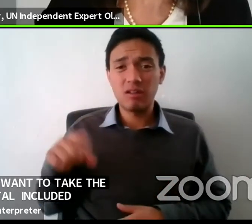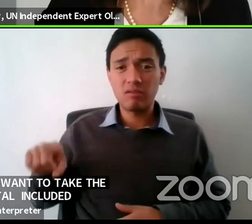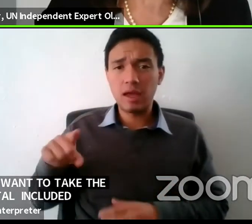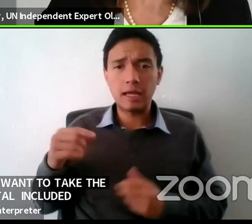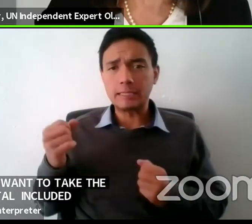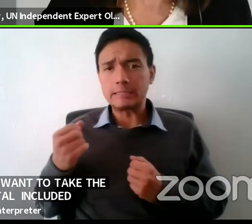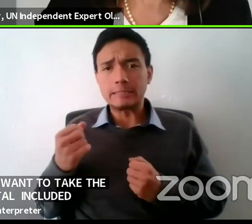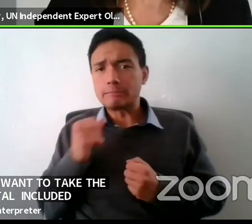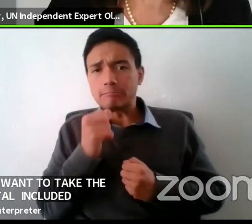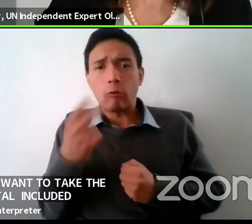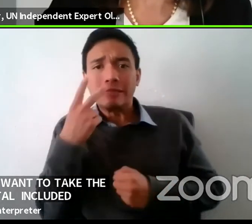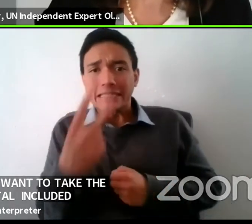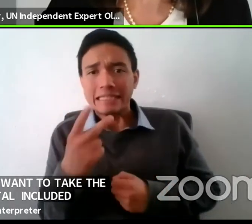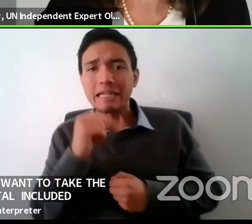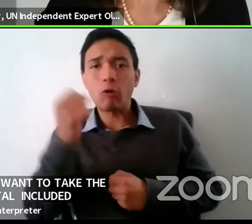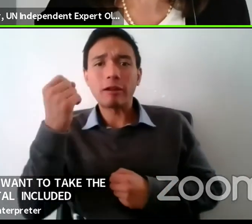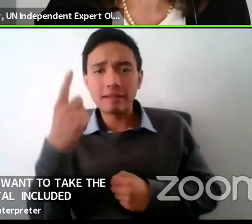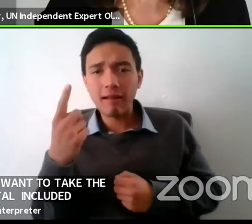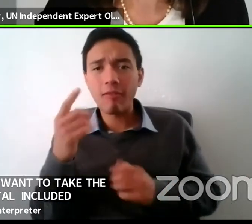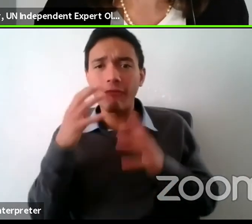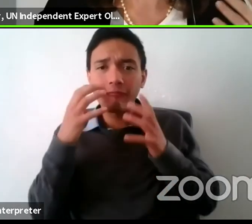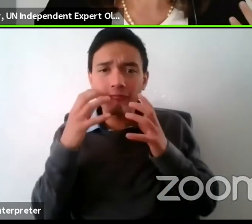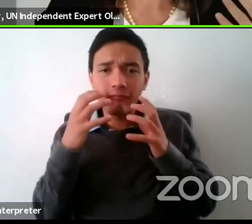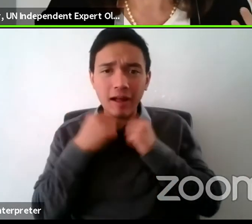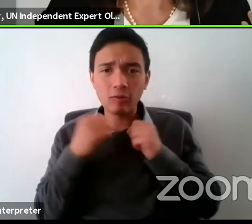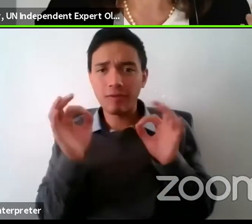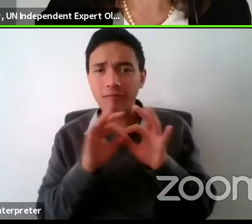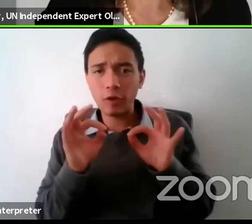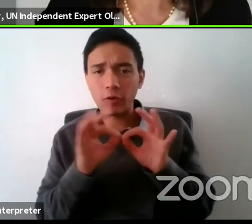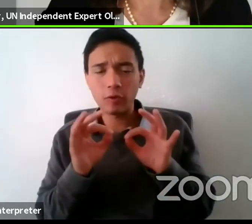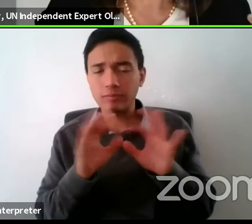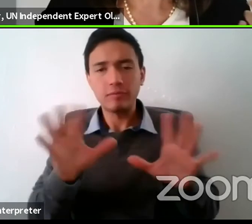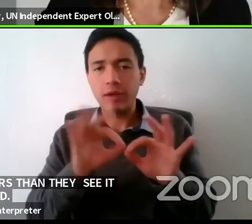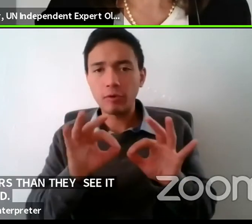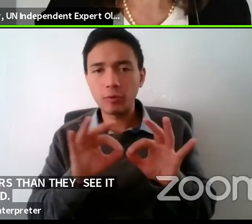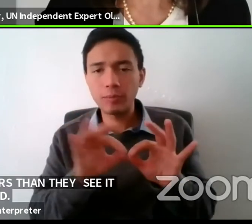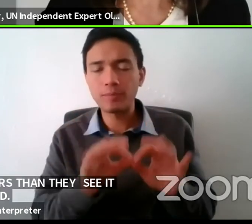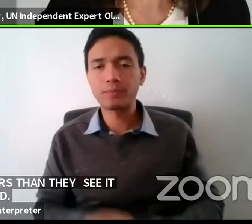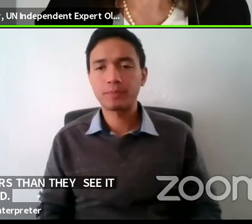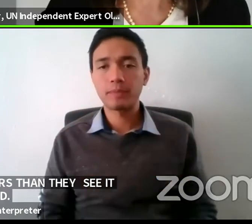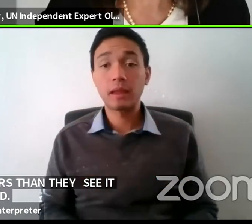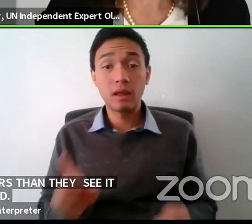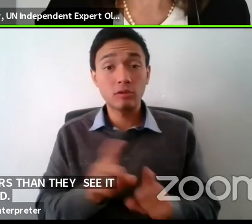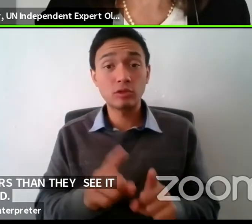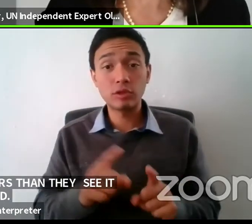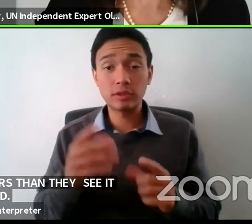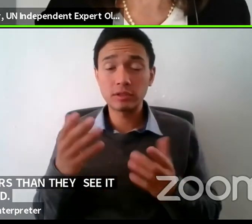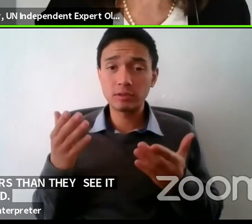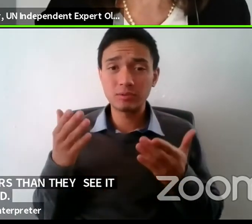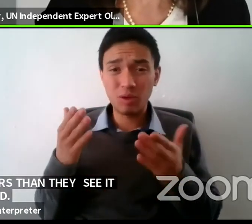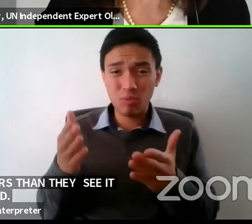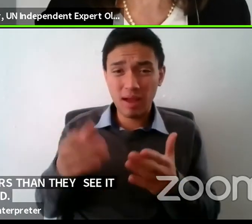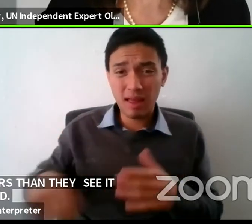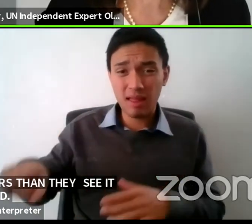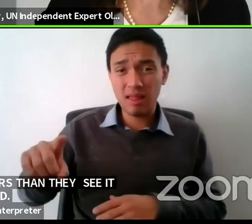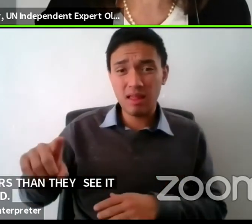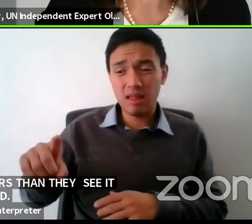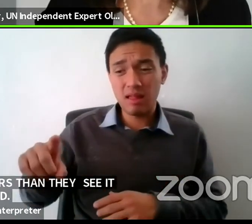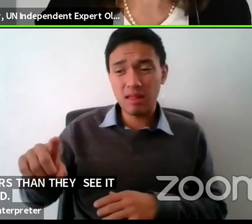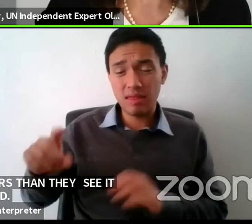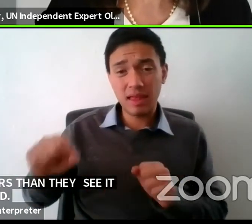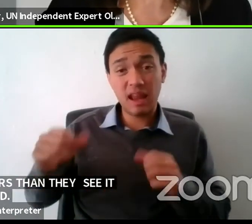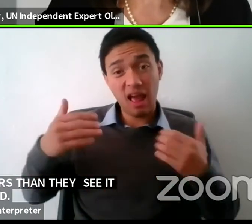added asset? So is there also an aspect how they can have their